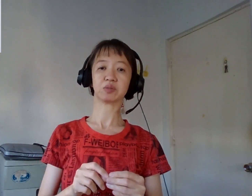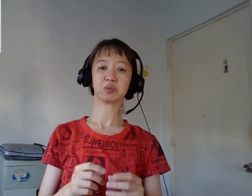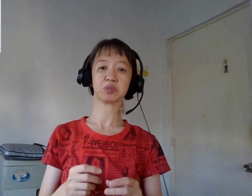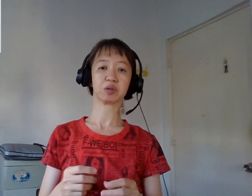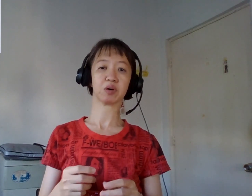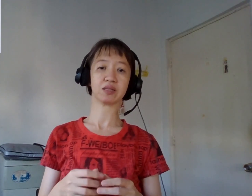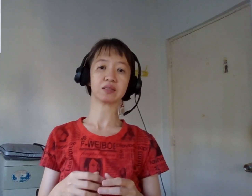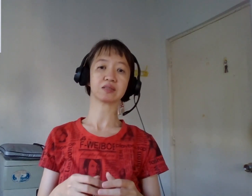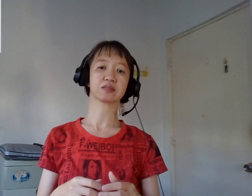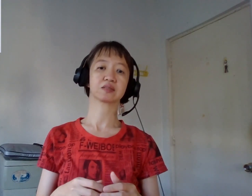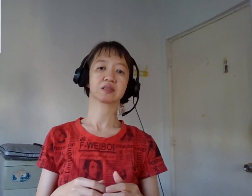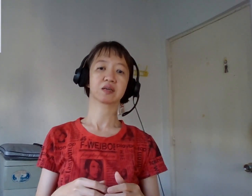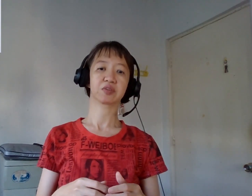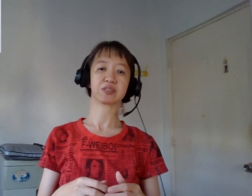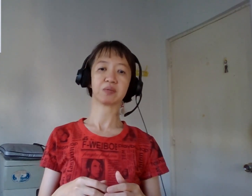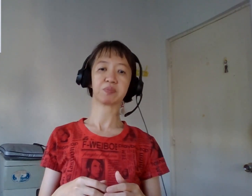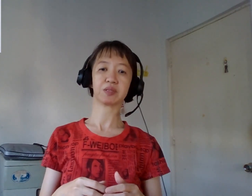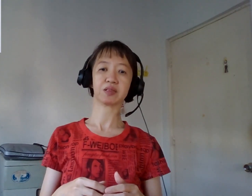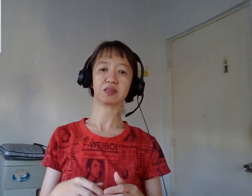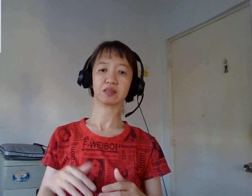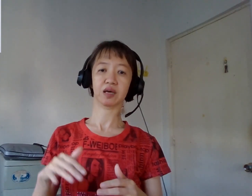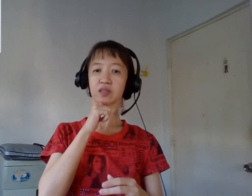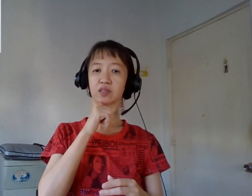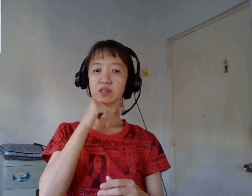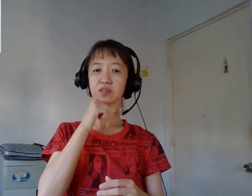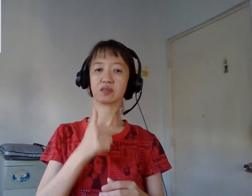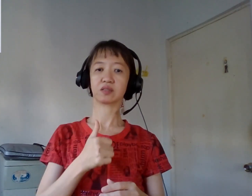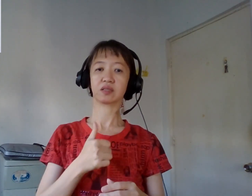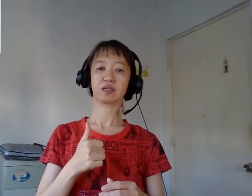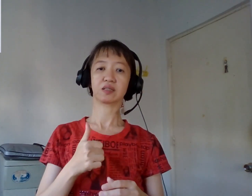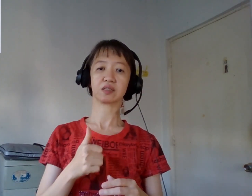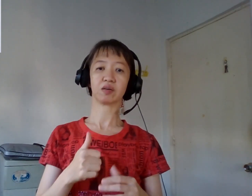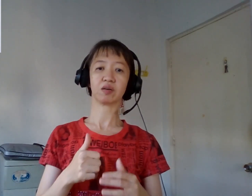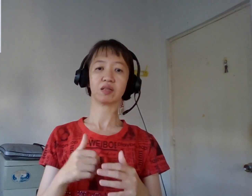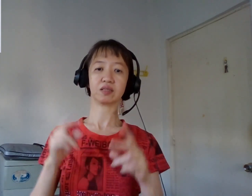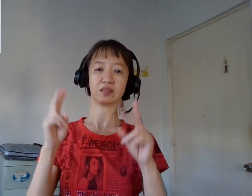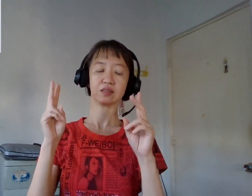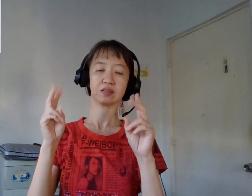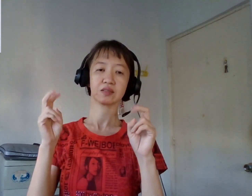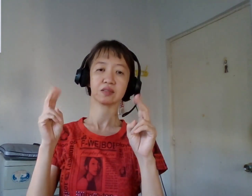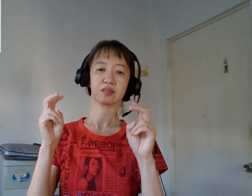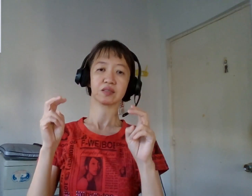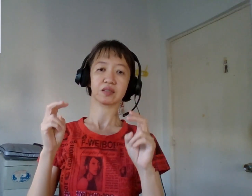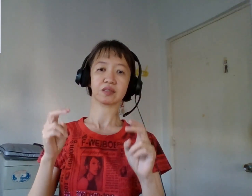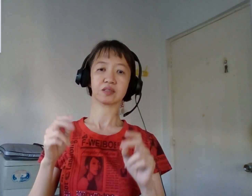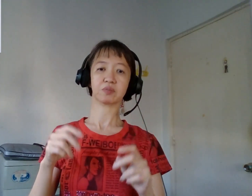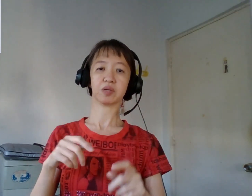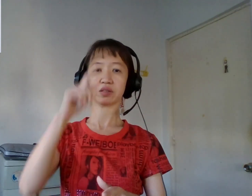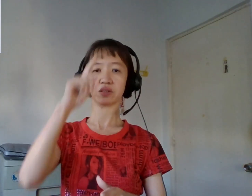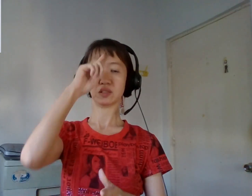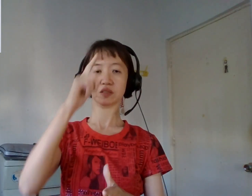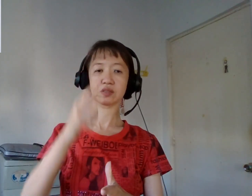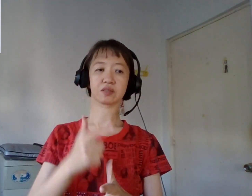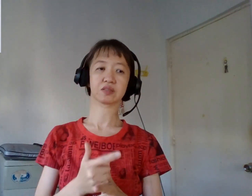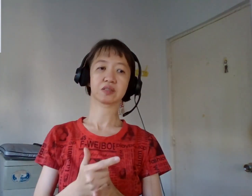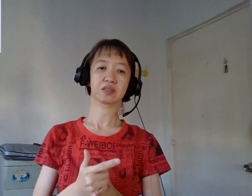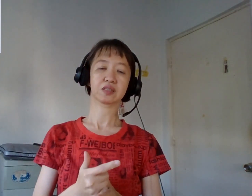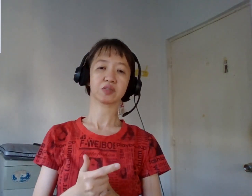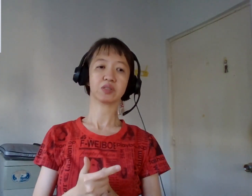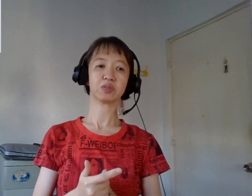who's calling. For example, a girl is calling the brother. So in Korean